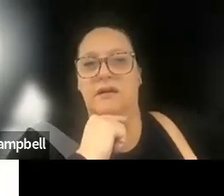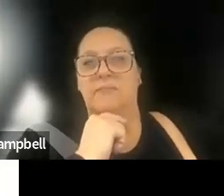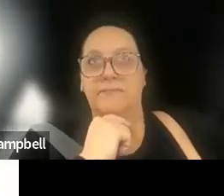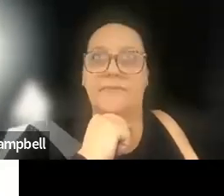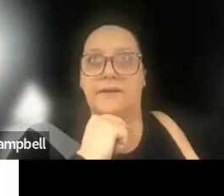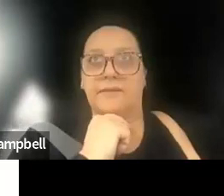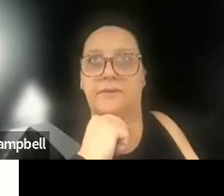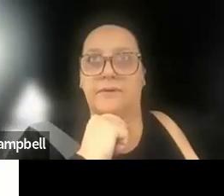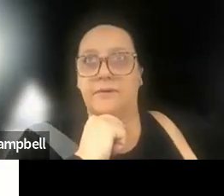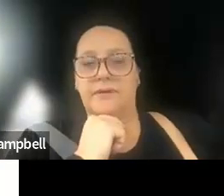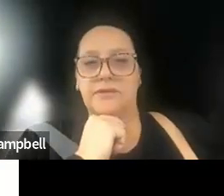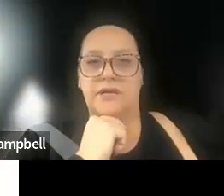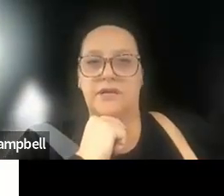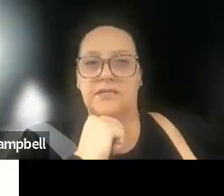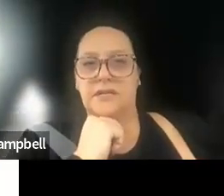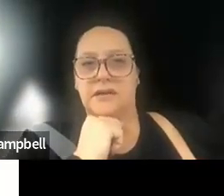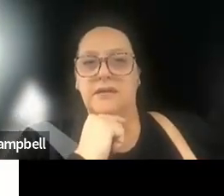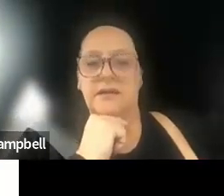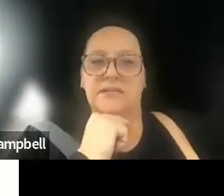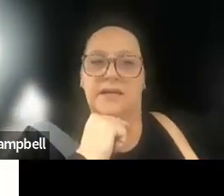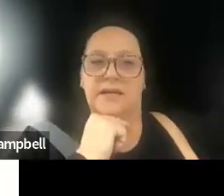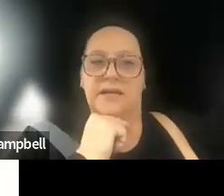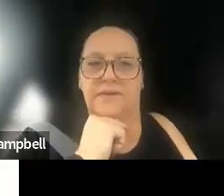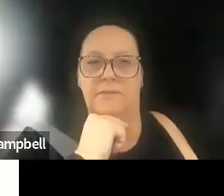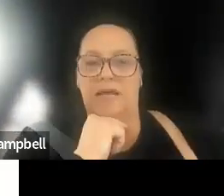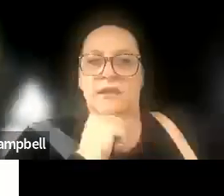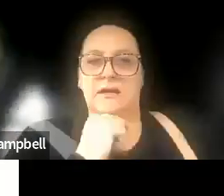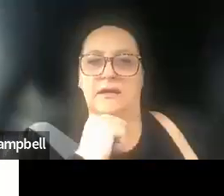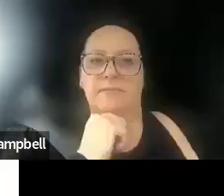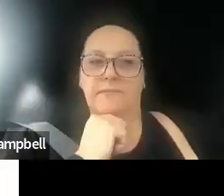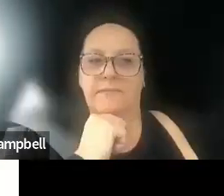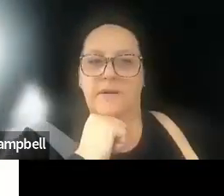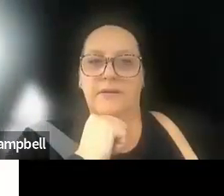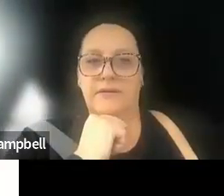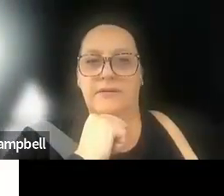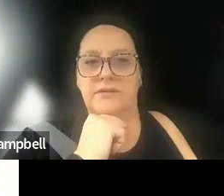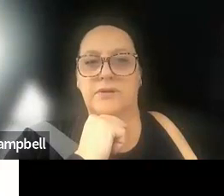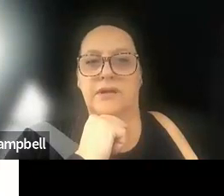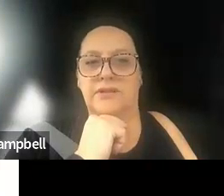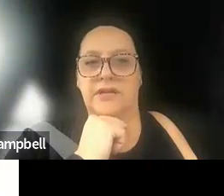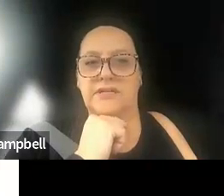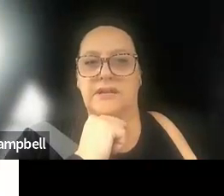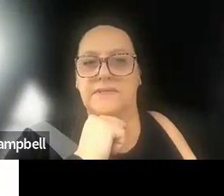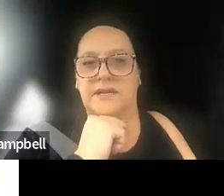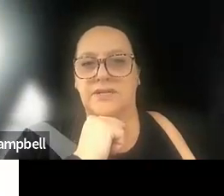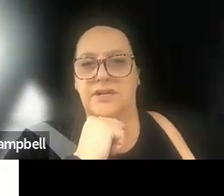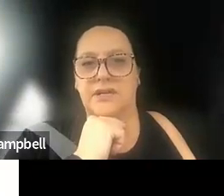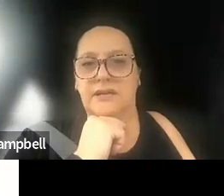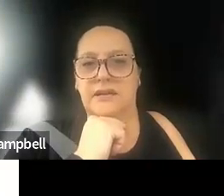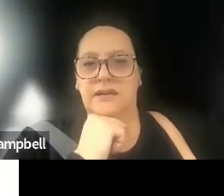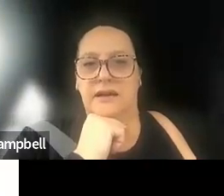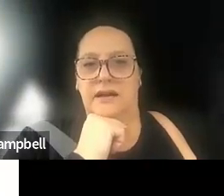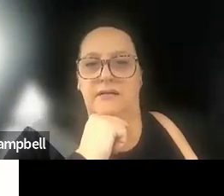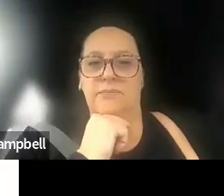changes that were concerning to the deaf community during the legislative